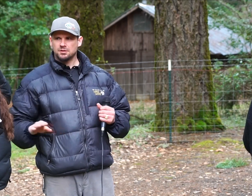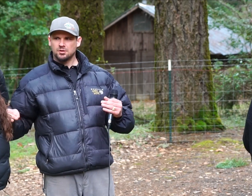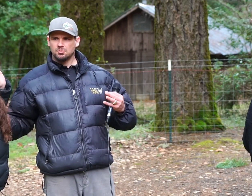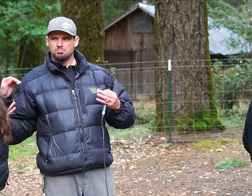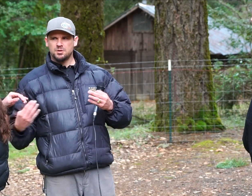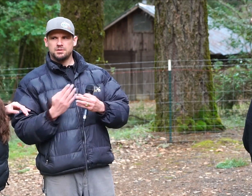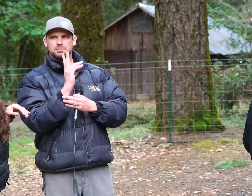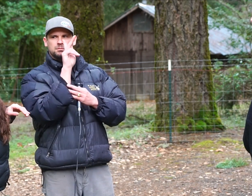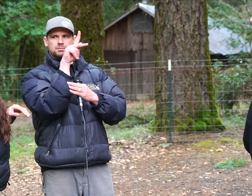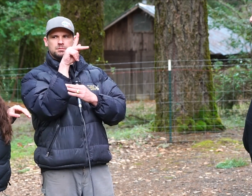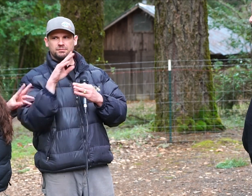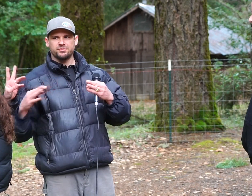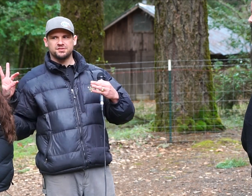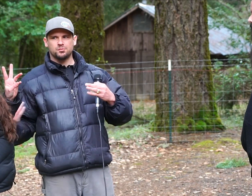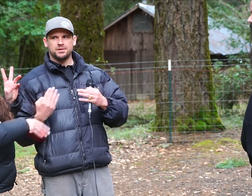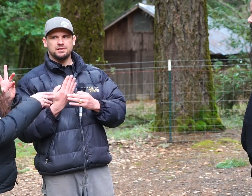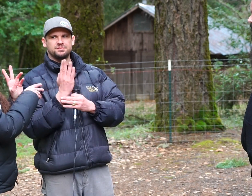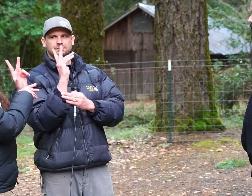maybe a fish swimming into